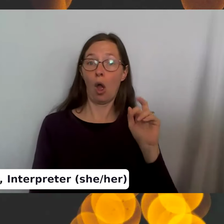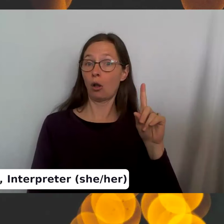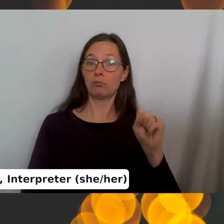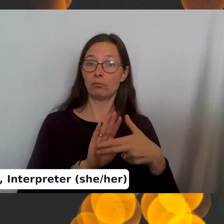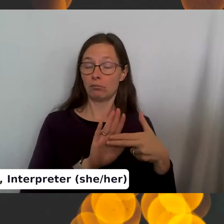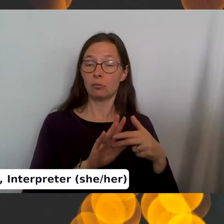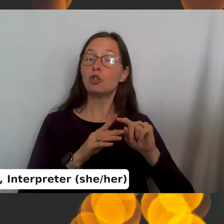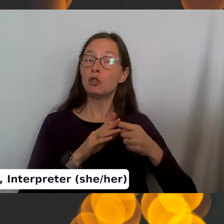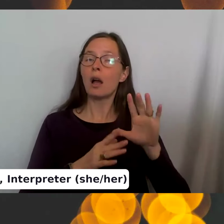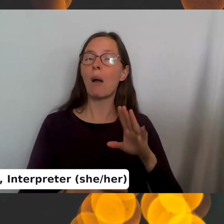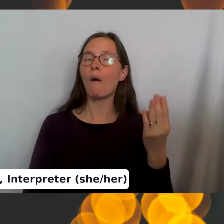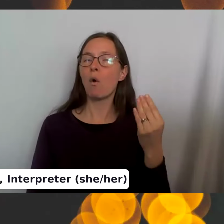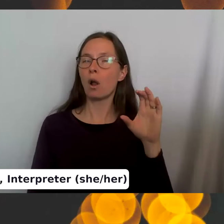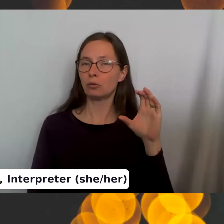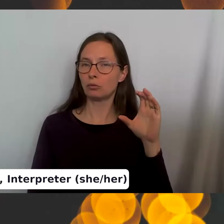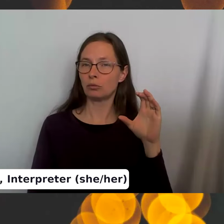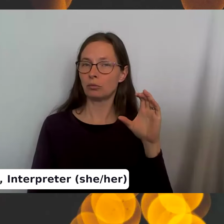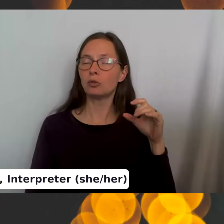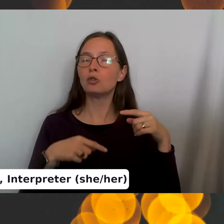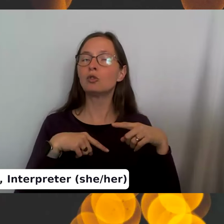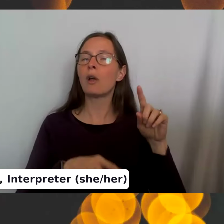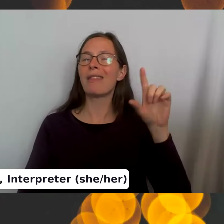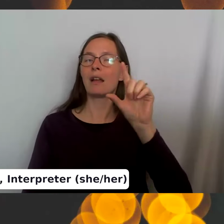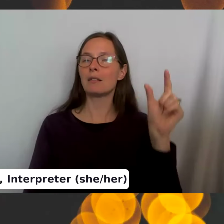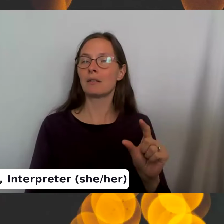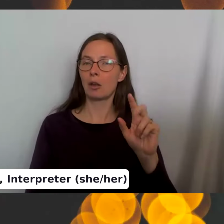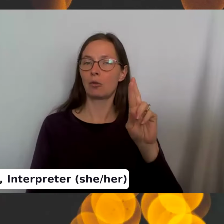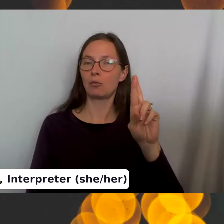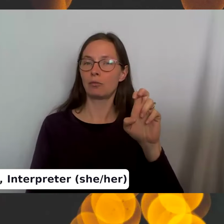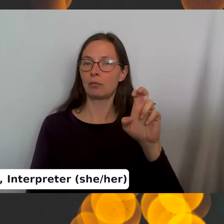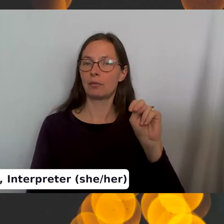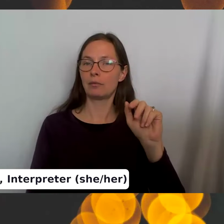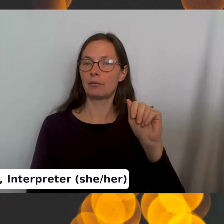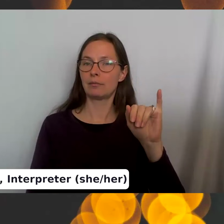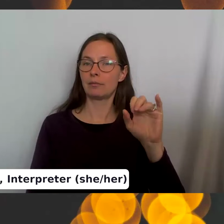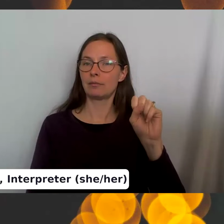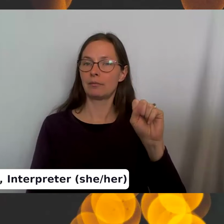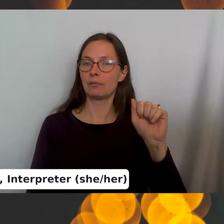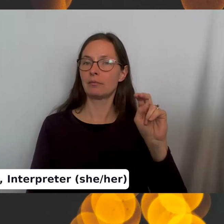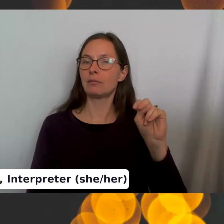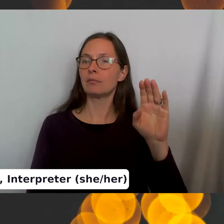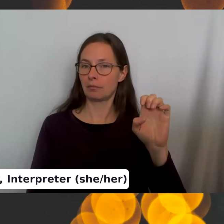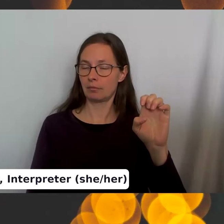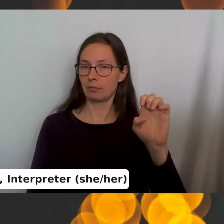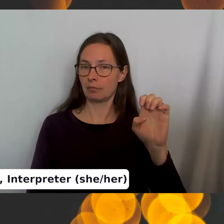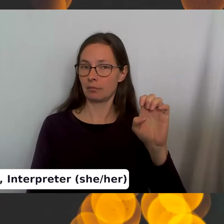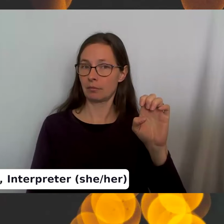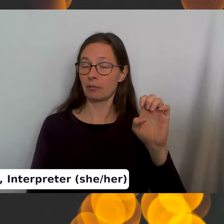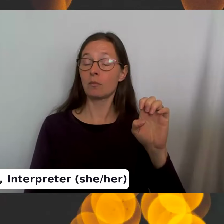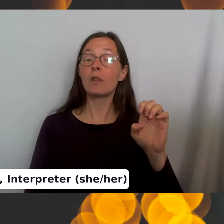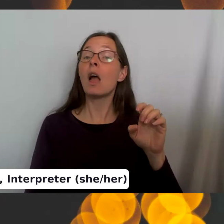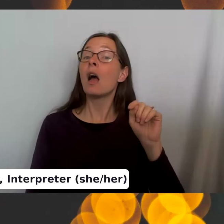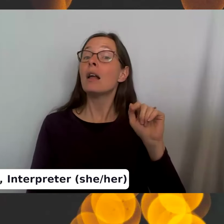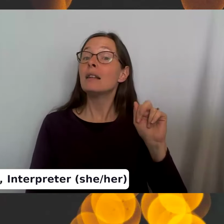the 1400s during the Italian Renaissance. And there are 4 suits, just like